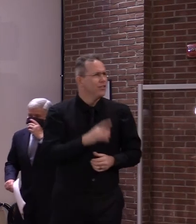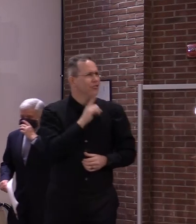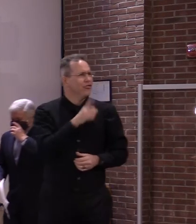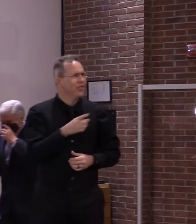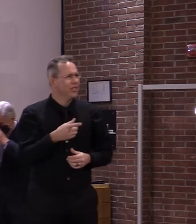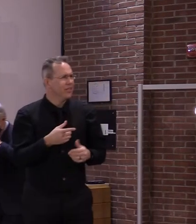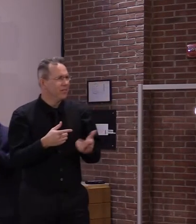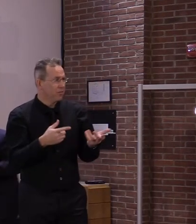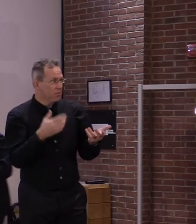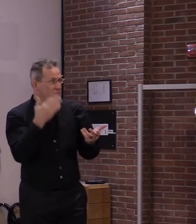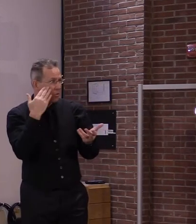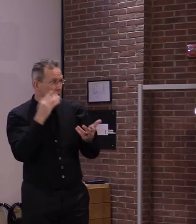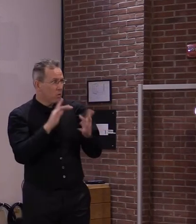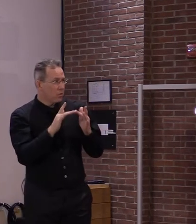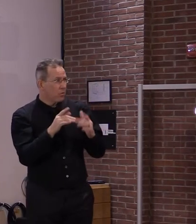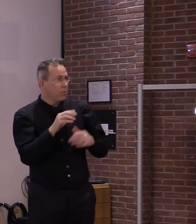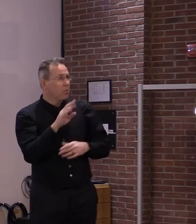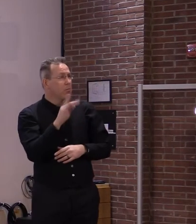point